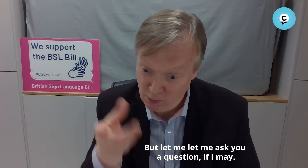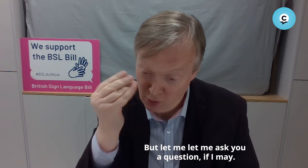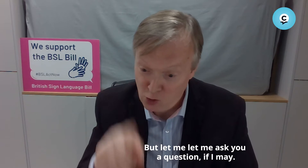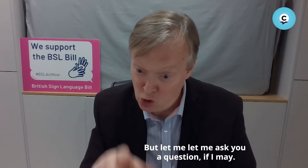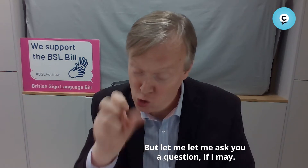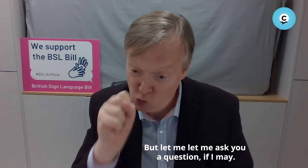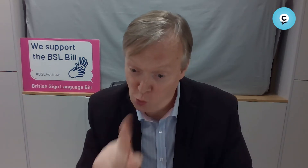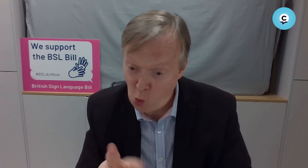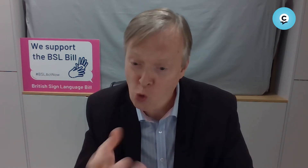question, if I may.